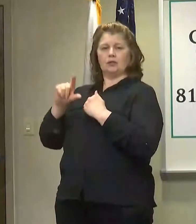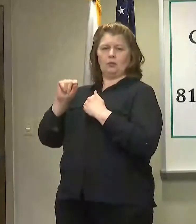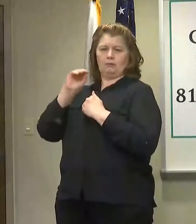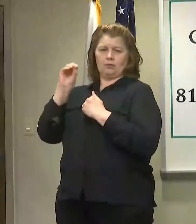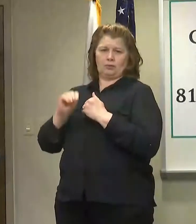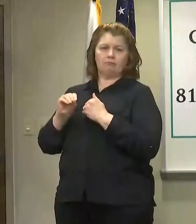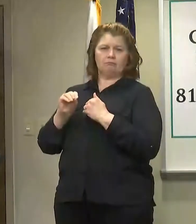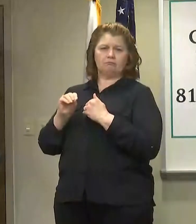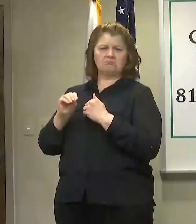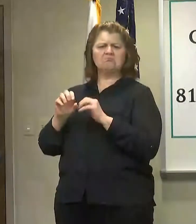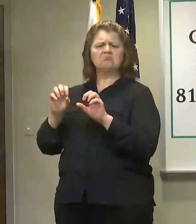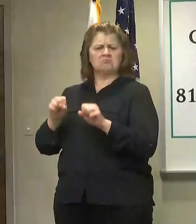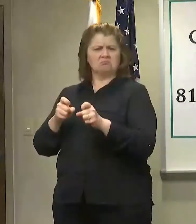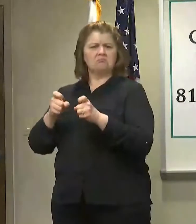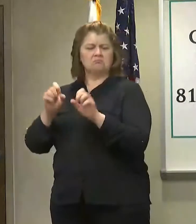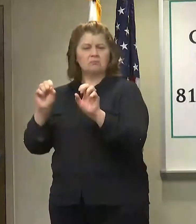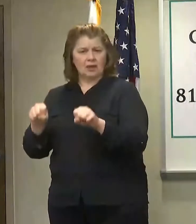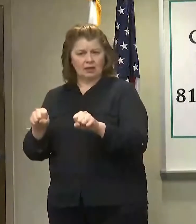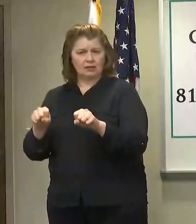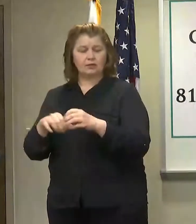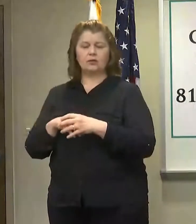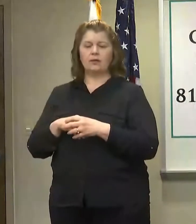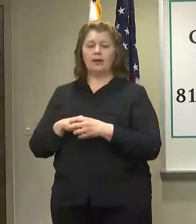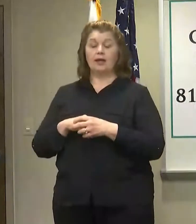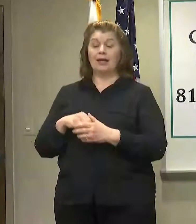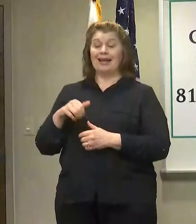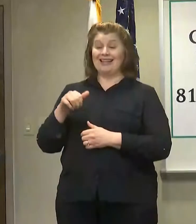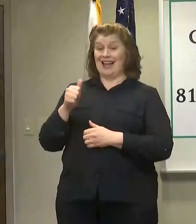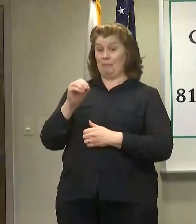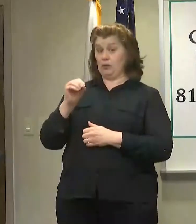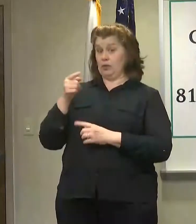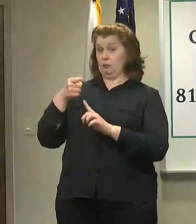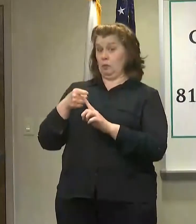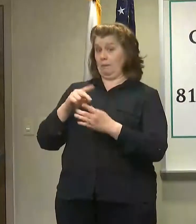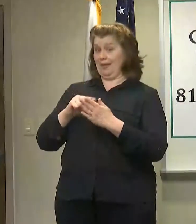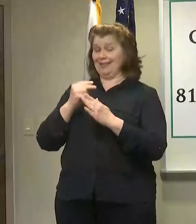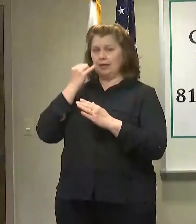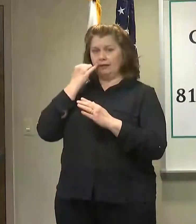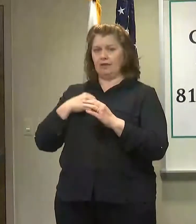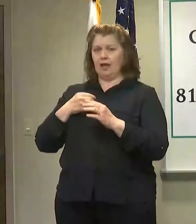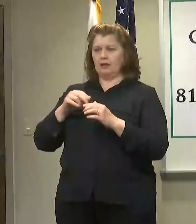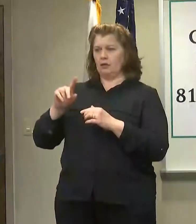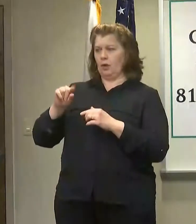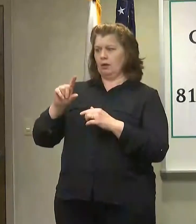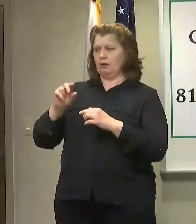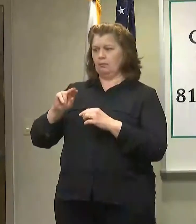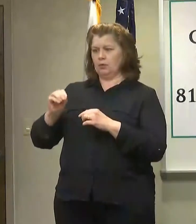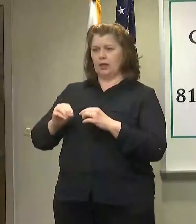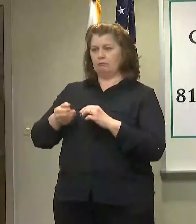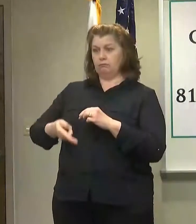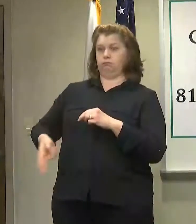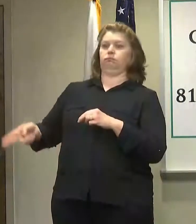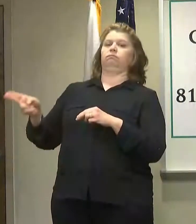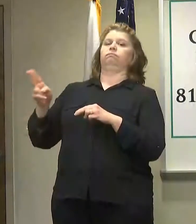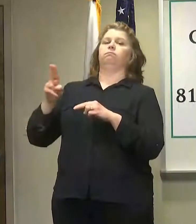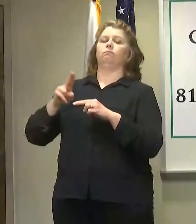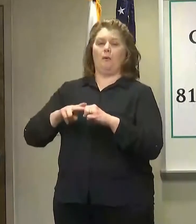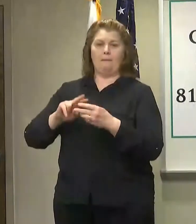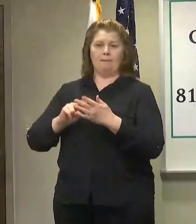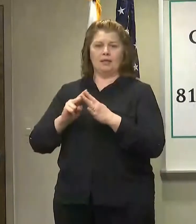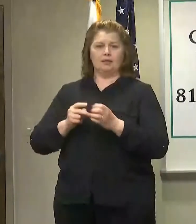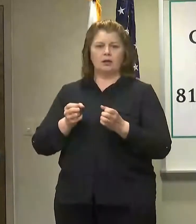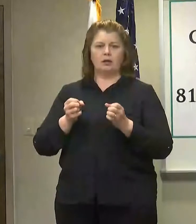20%. And at 10 percentage point would be if we suddenly spiked. That's that term about watching for those outbreaks that we have to be